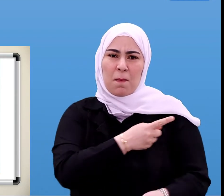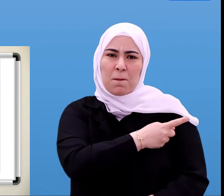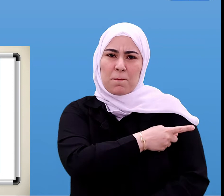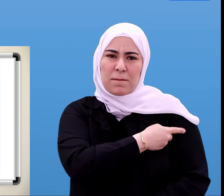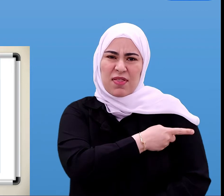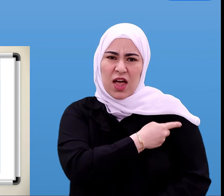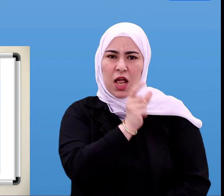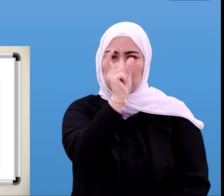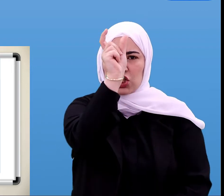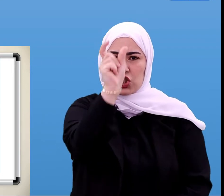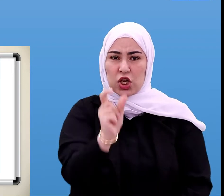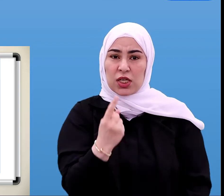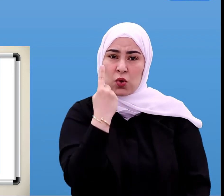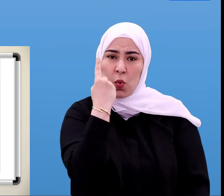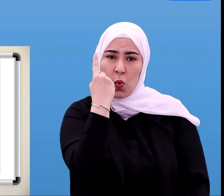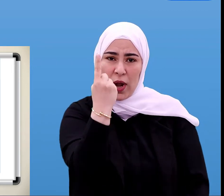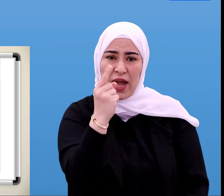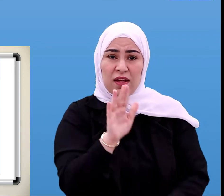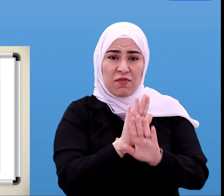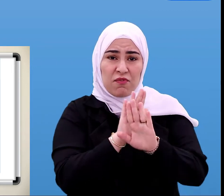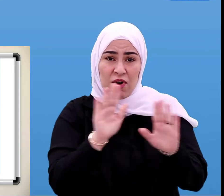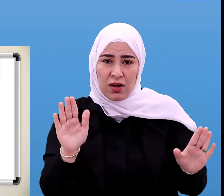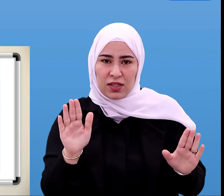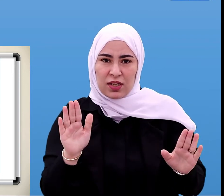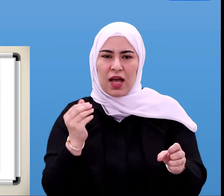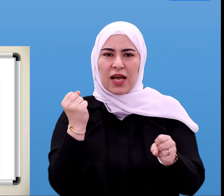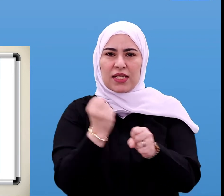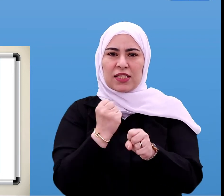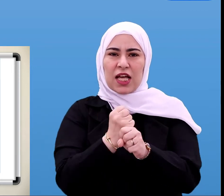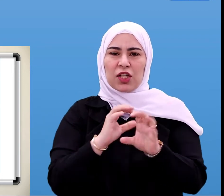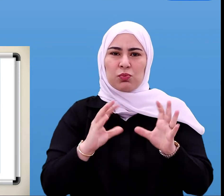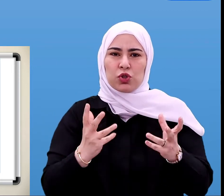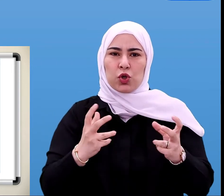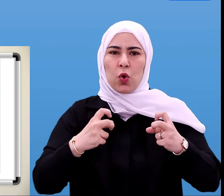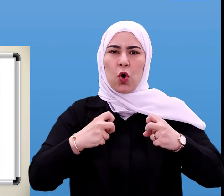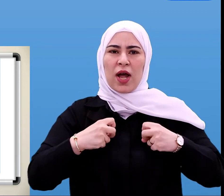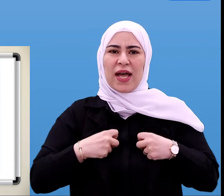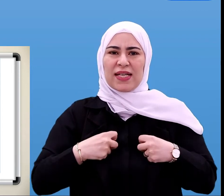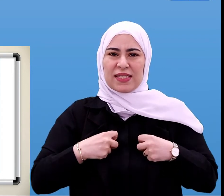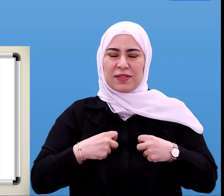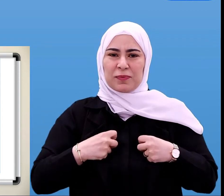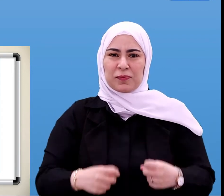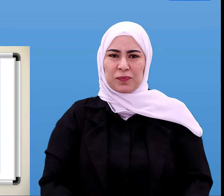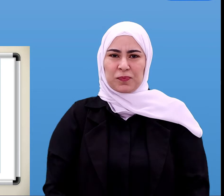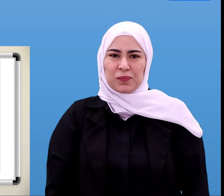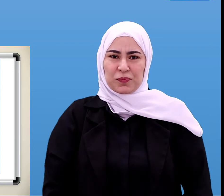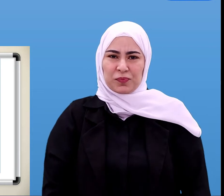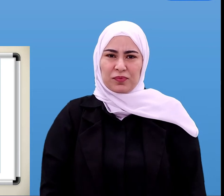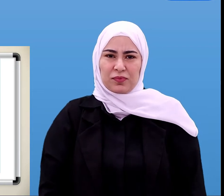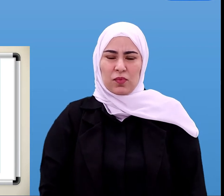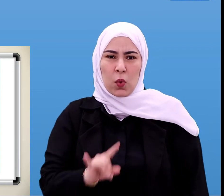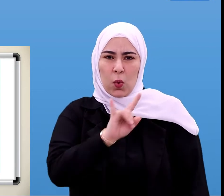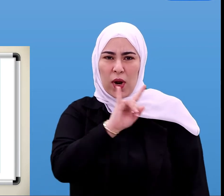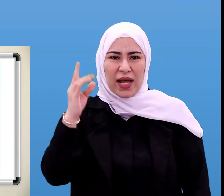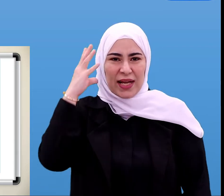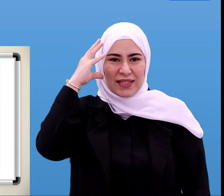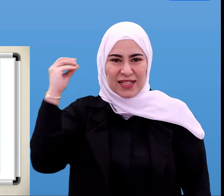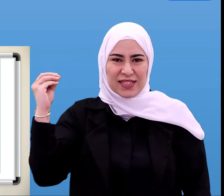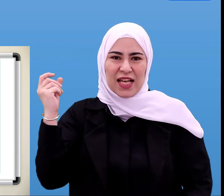subject is a singular one, like Lulu here, we use has. And don't forget, the verb coming